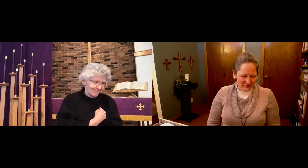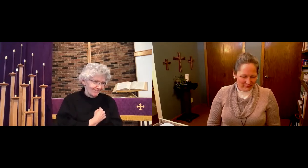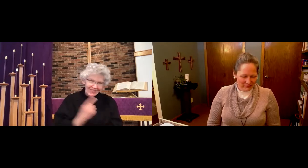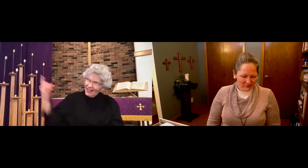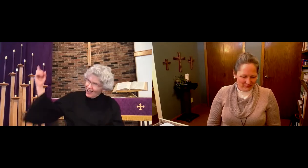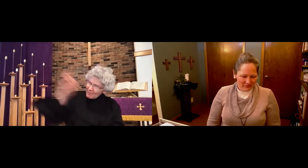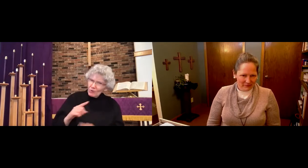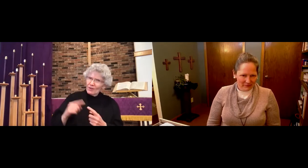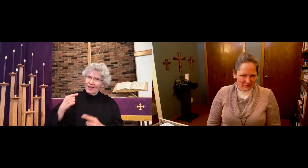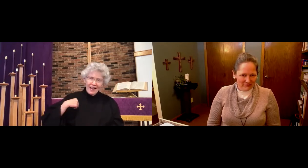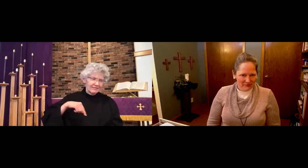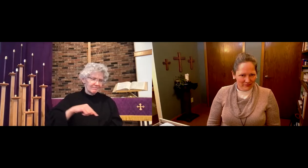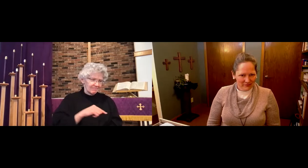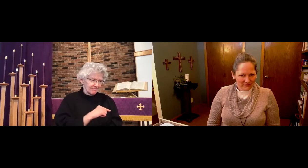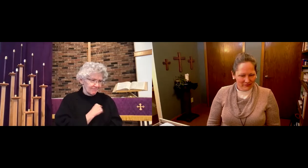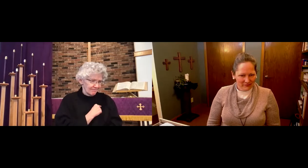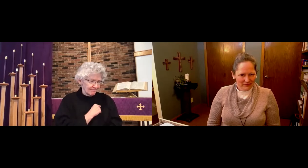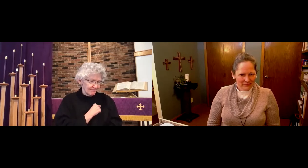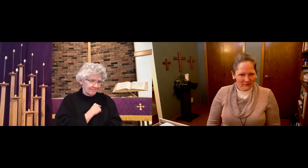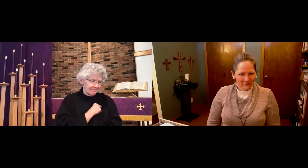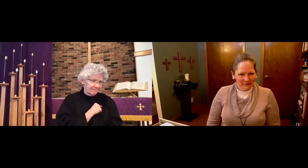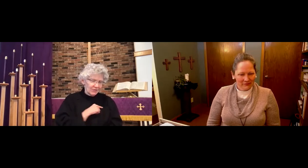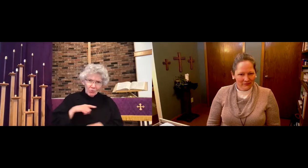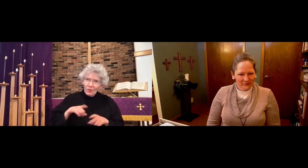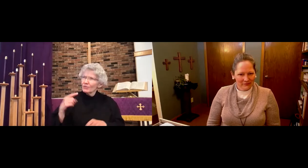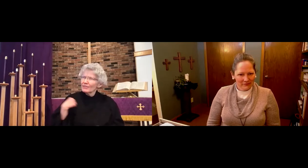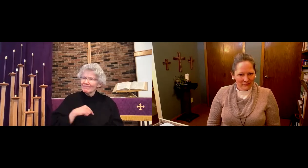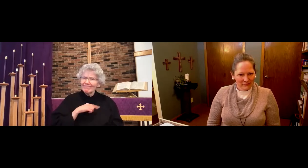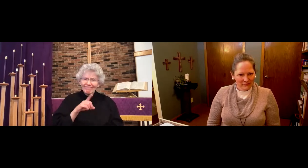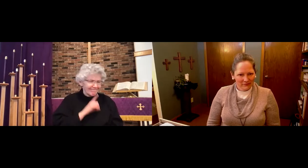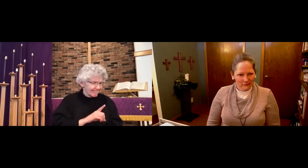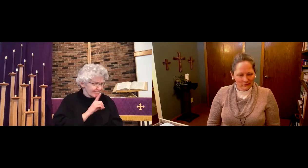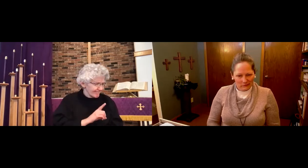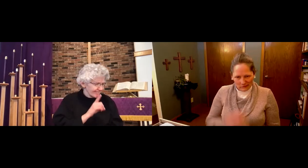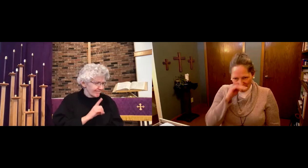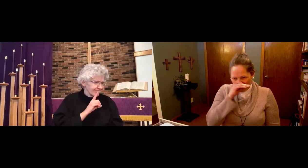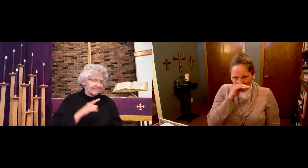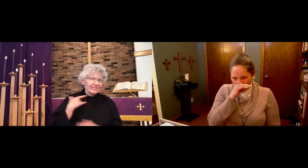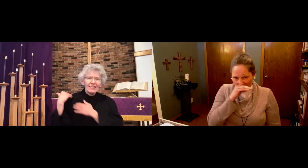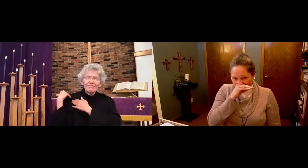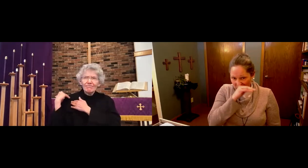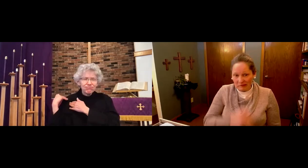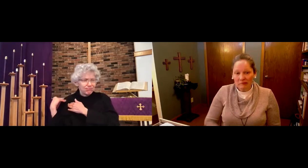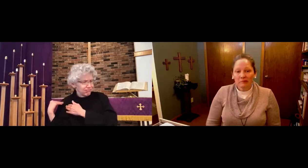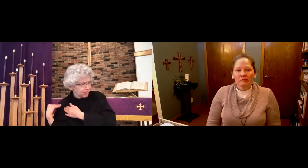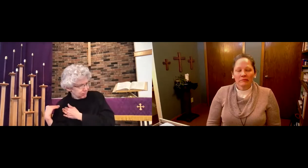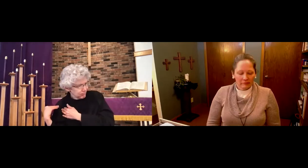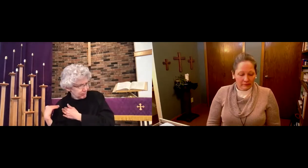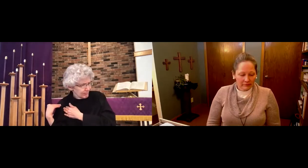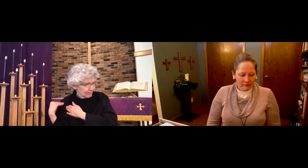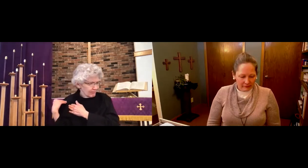we remember that Jesus loves us and comes to us when we're lonely and